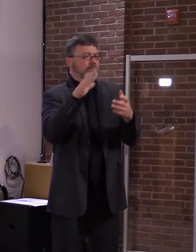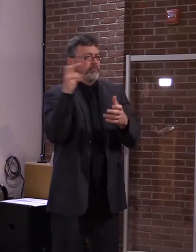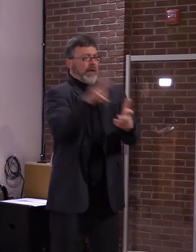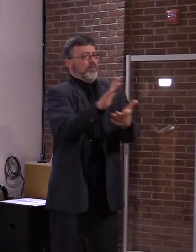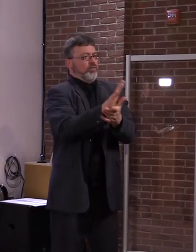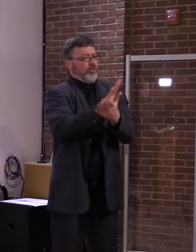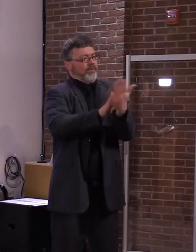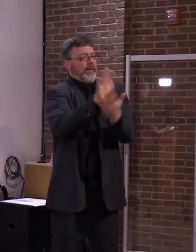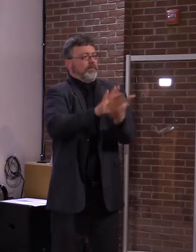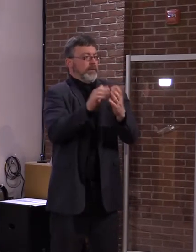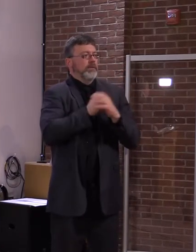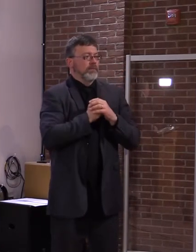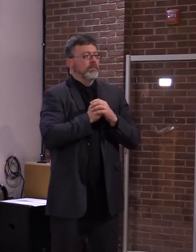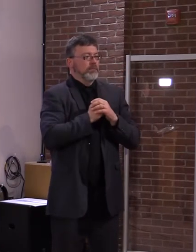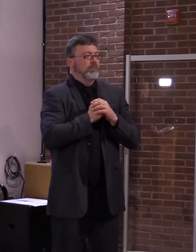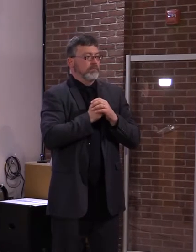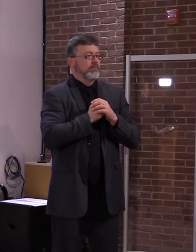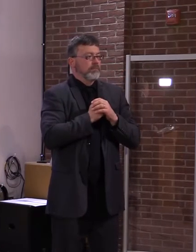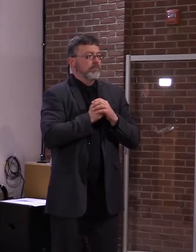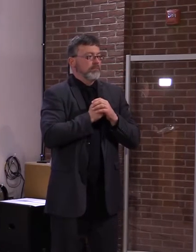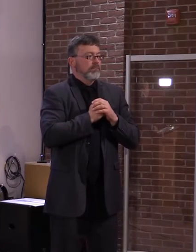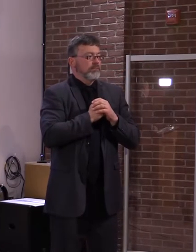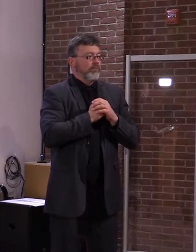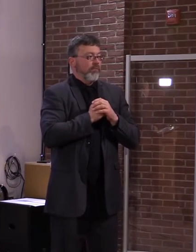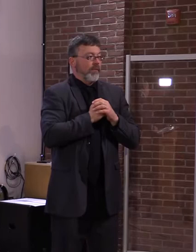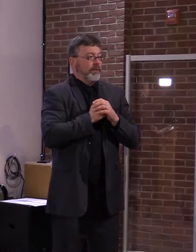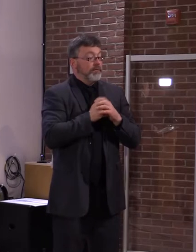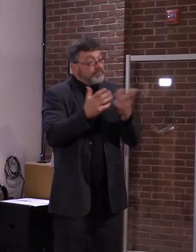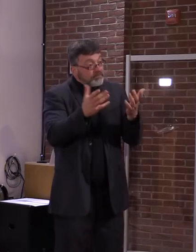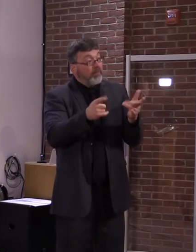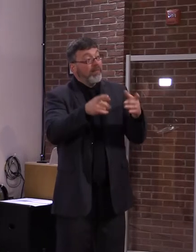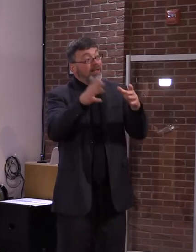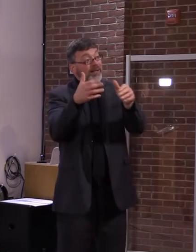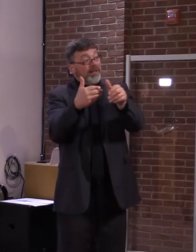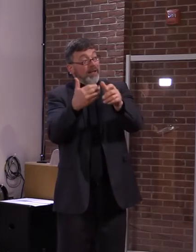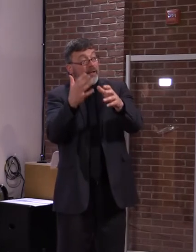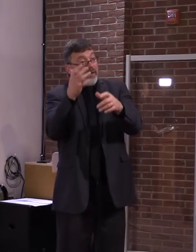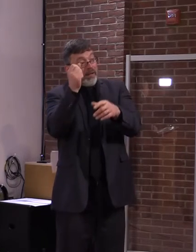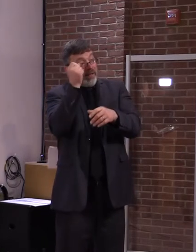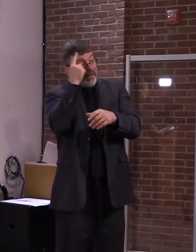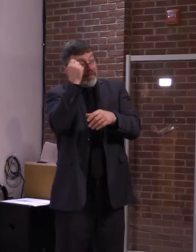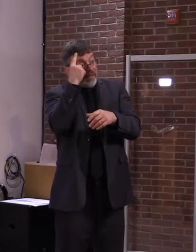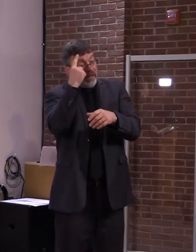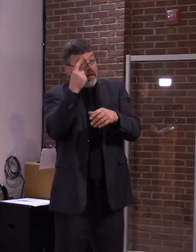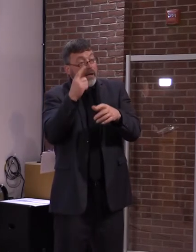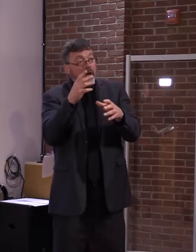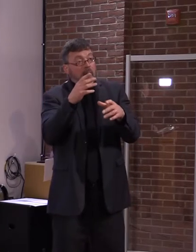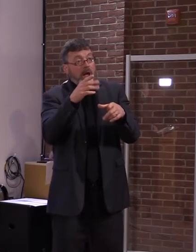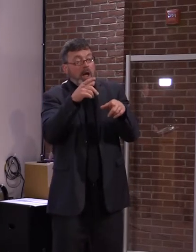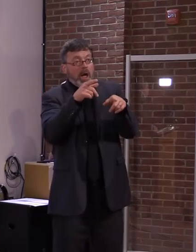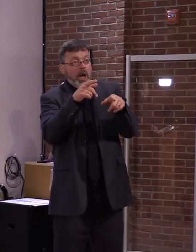again, we had quite a bit of remote learning going on prior to the pandemic. Anything we would do in the fall around remote learning